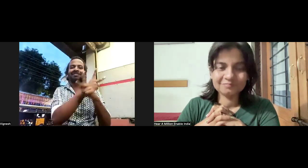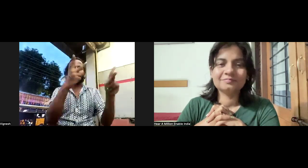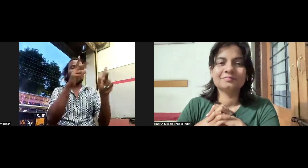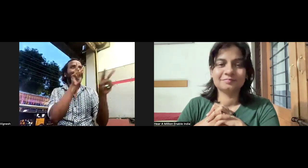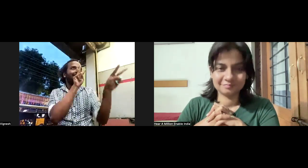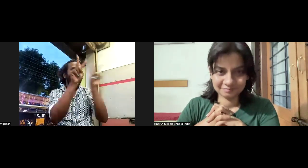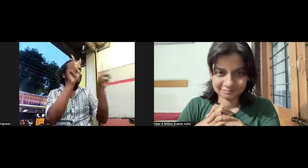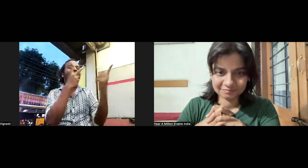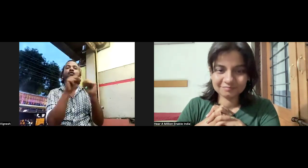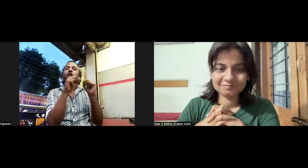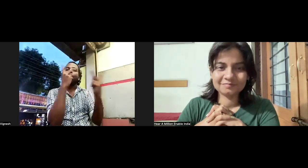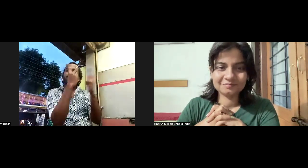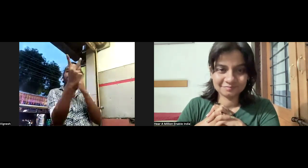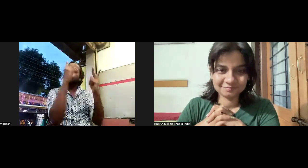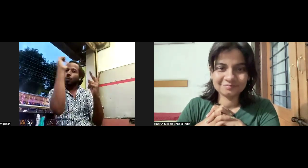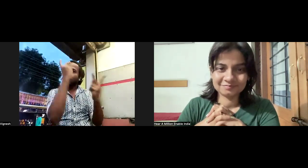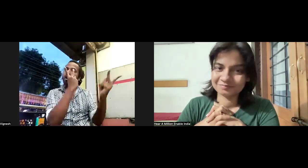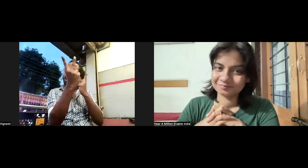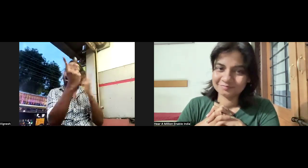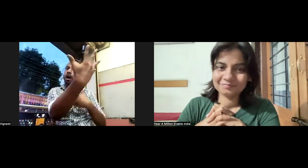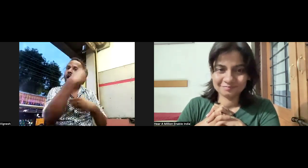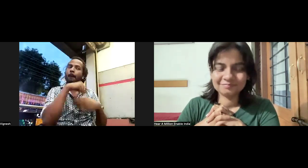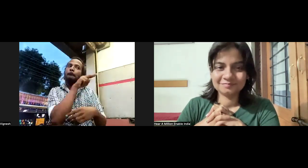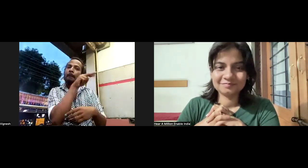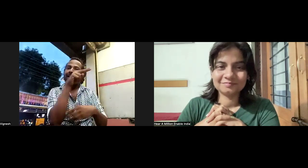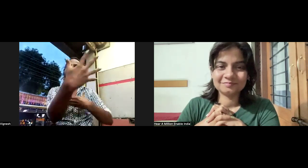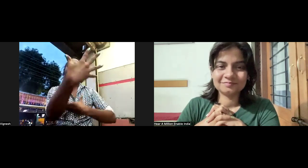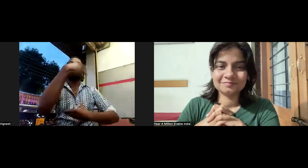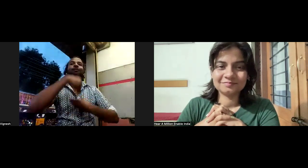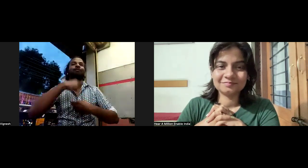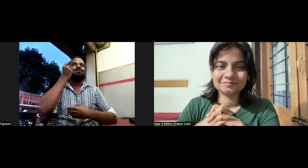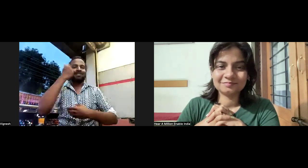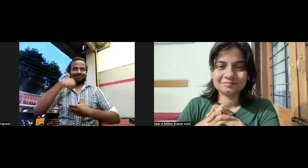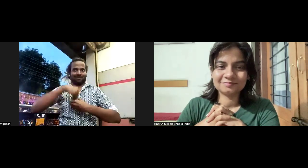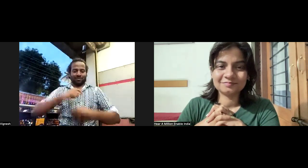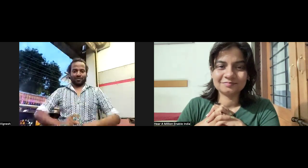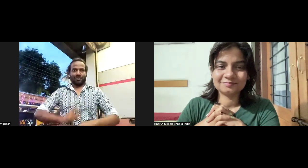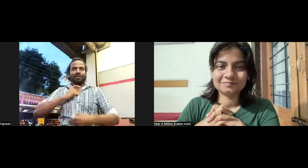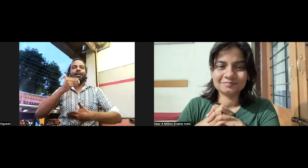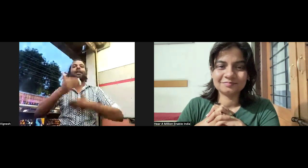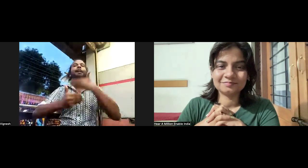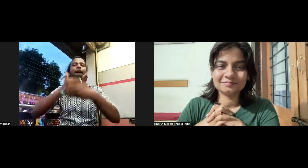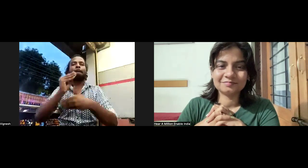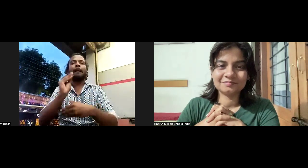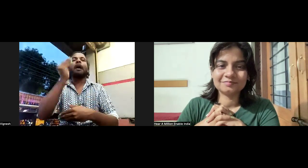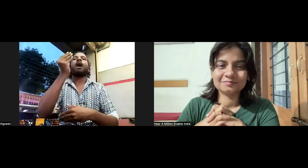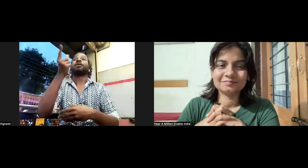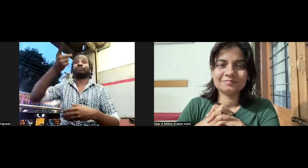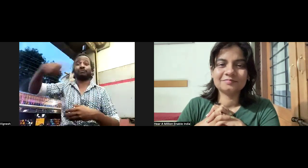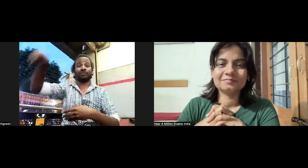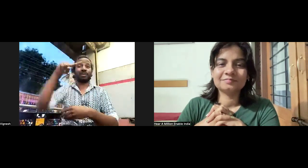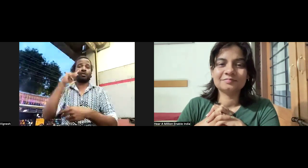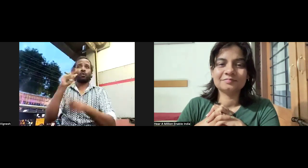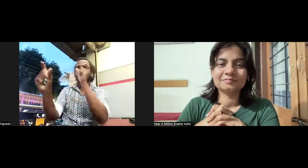With the social media, YouTube, I immersed myself in a lot of content to understand what I felt. And when I